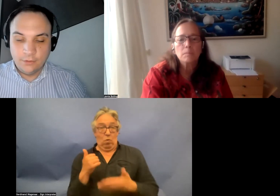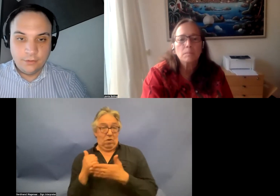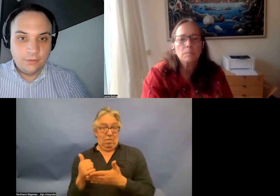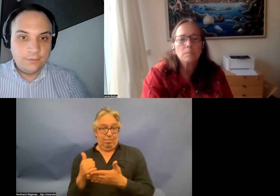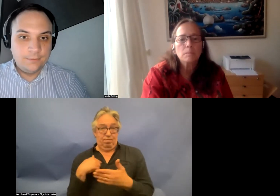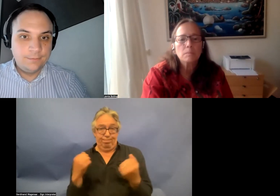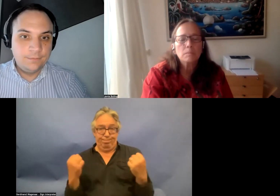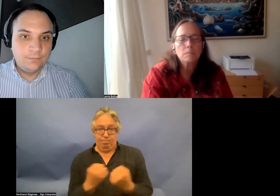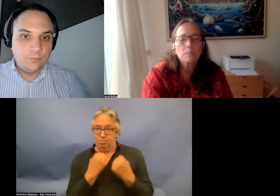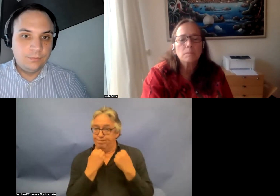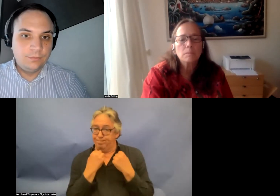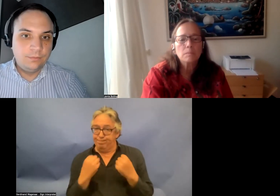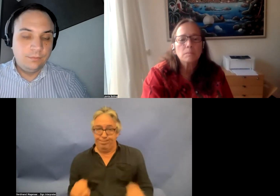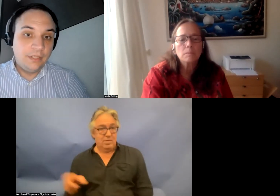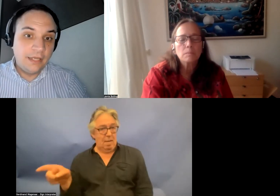level,